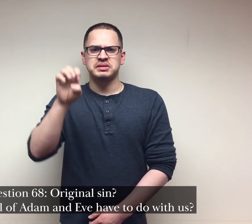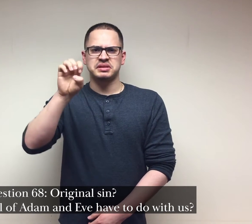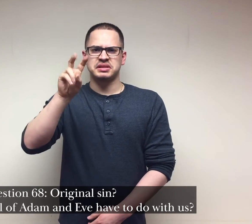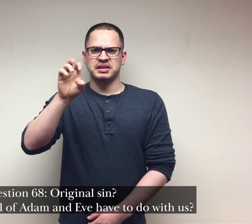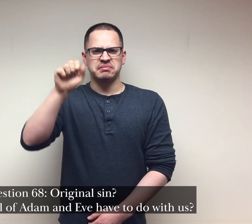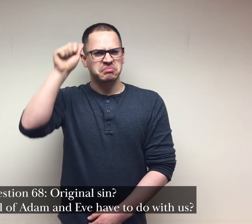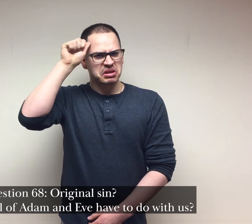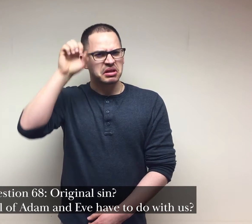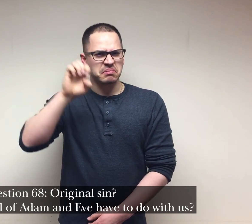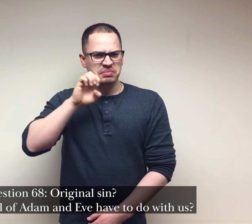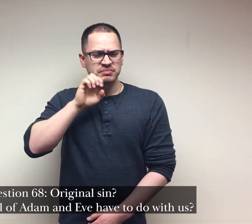us?